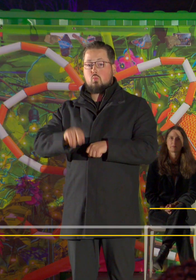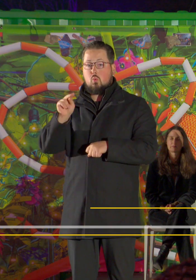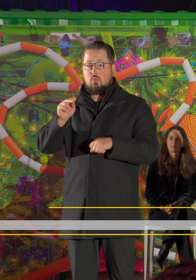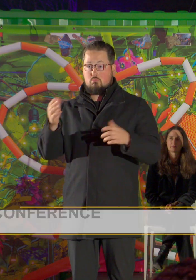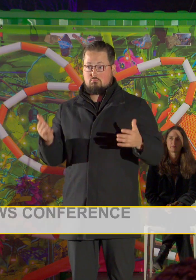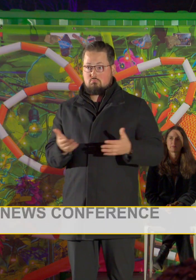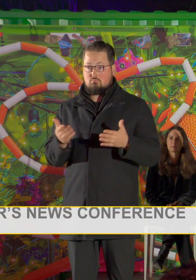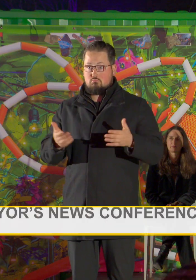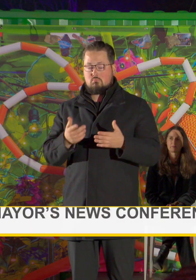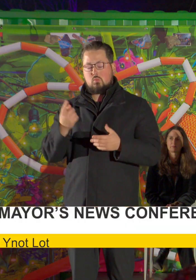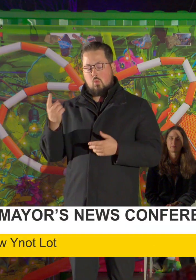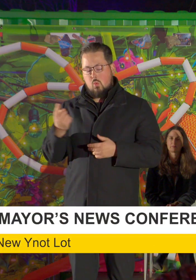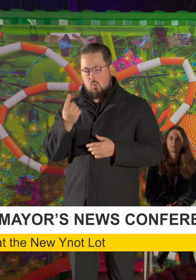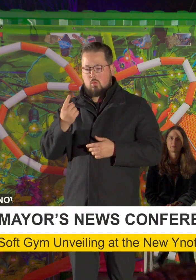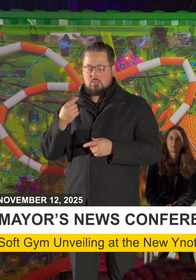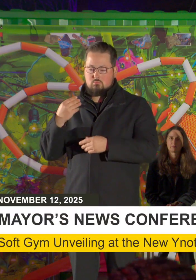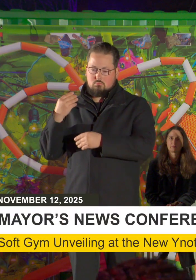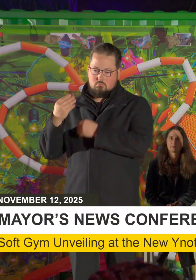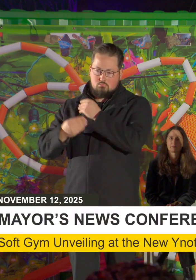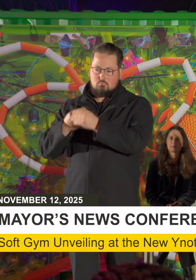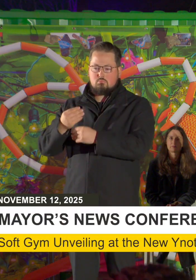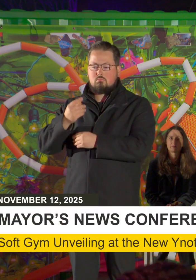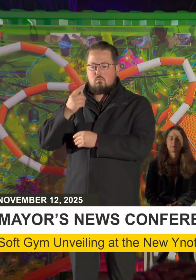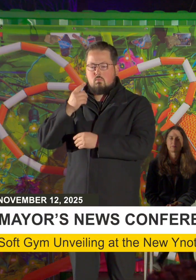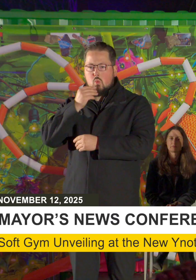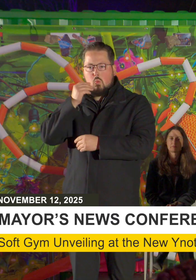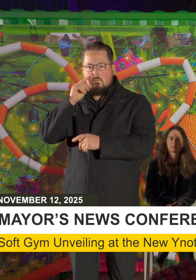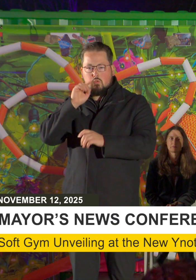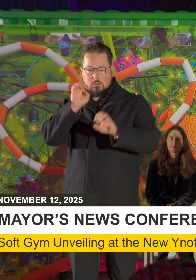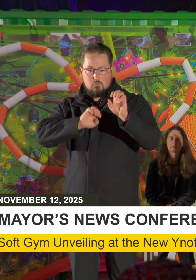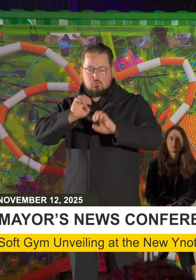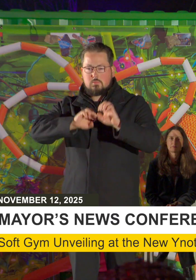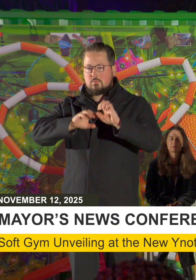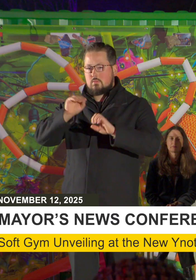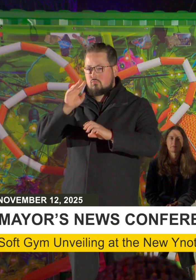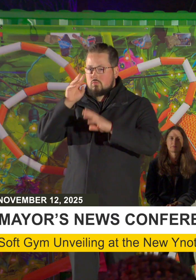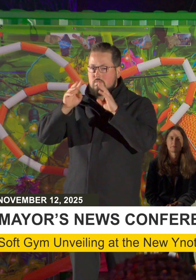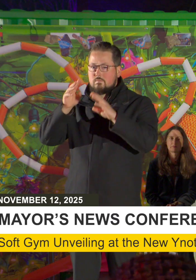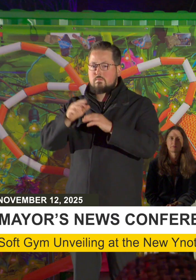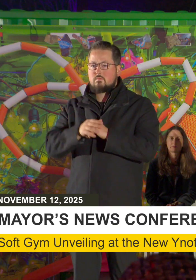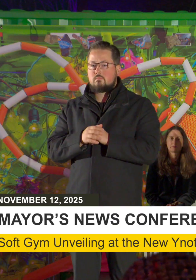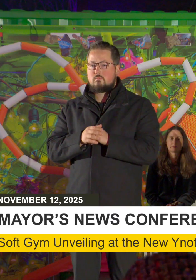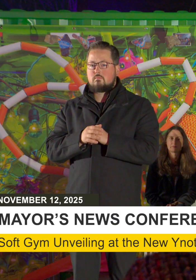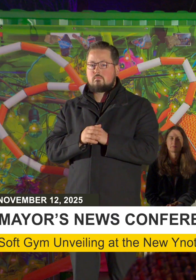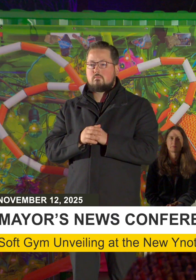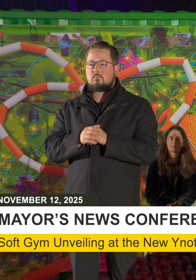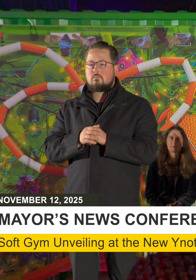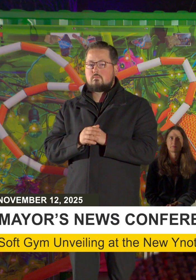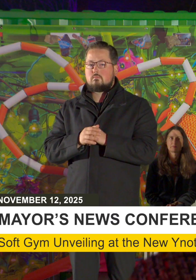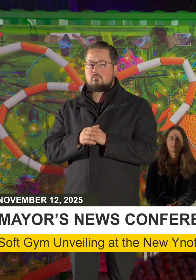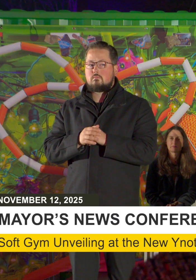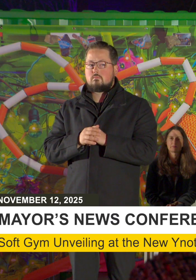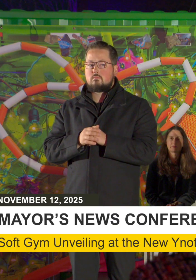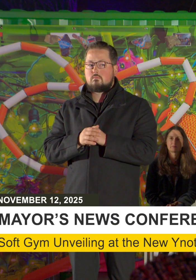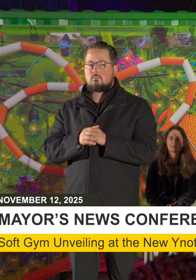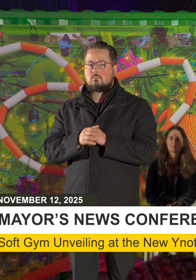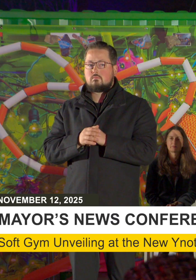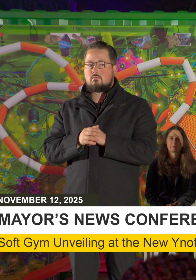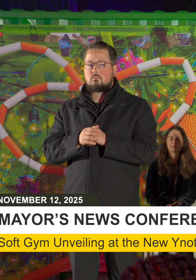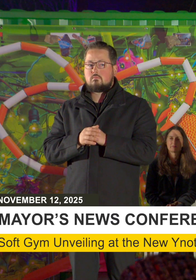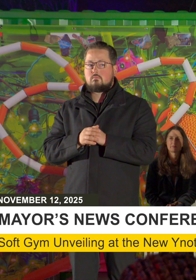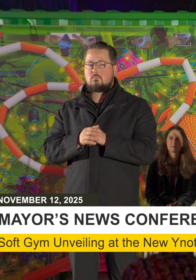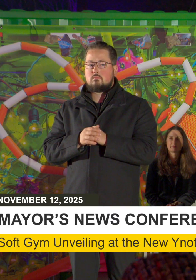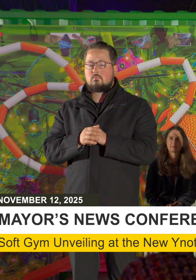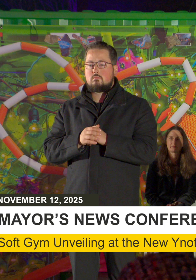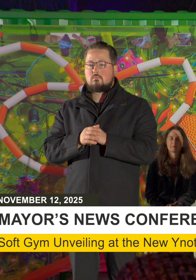has always been a home for experimentation and creativity, and how, as